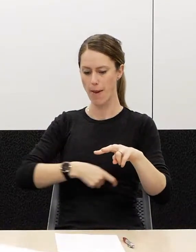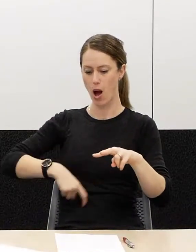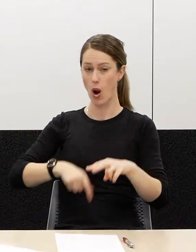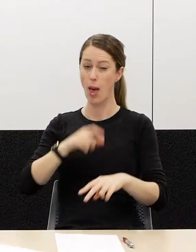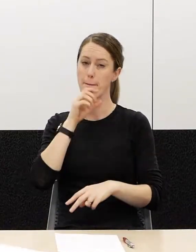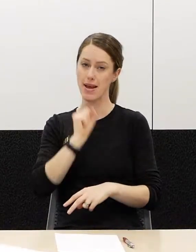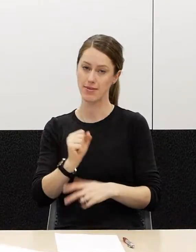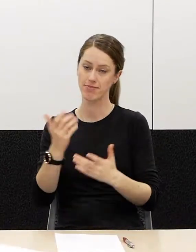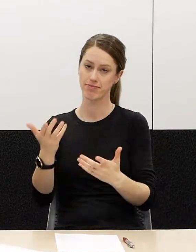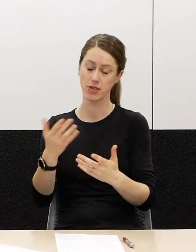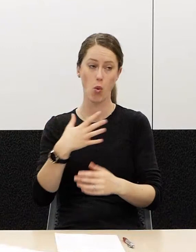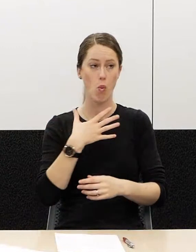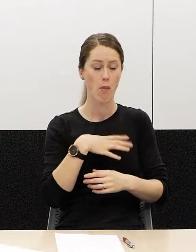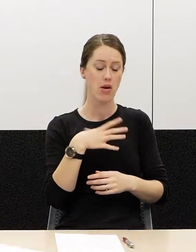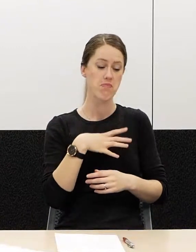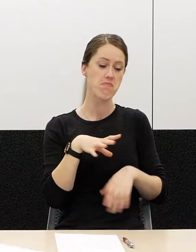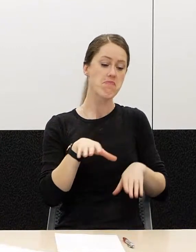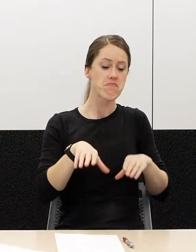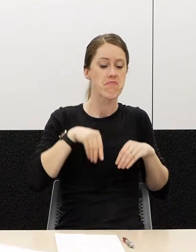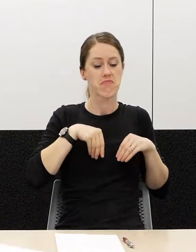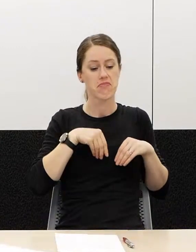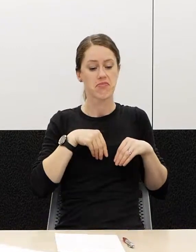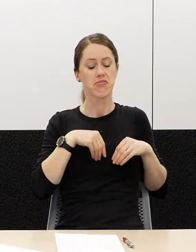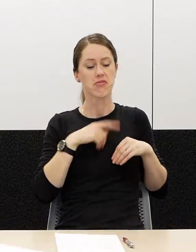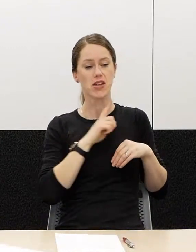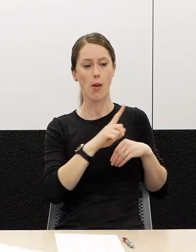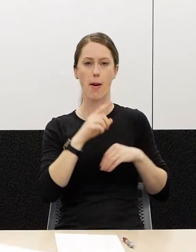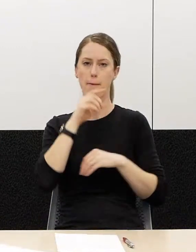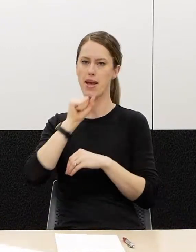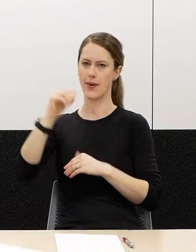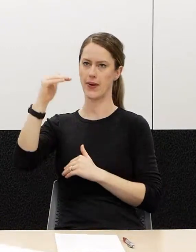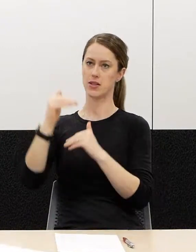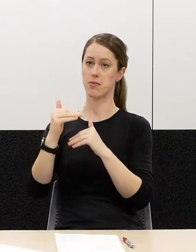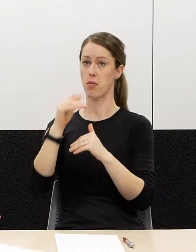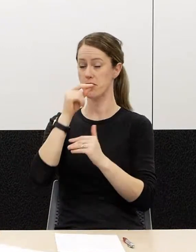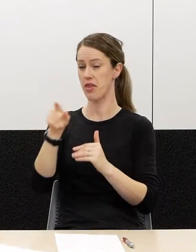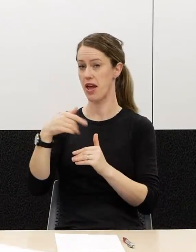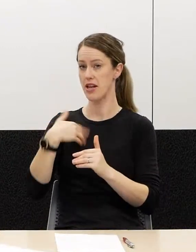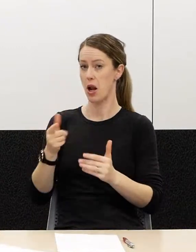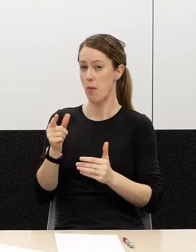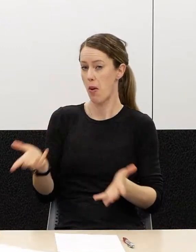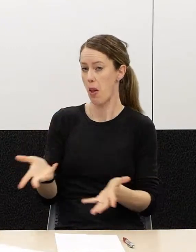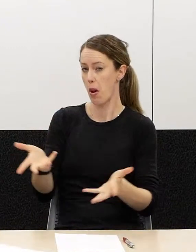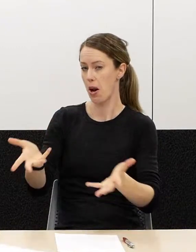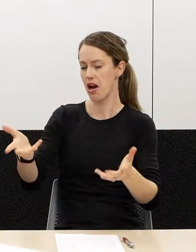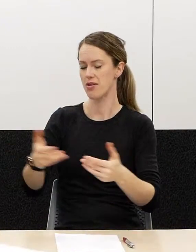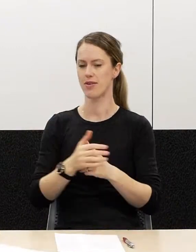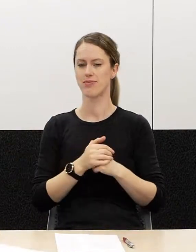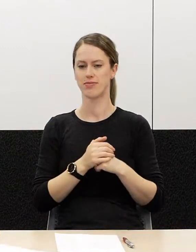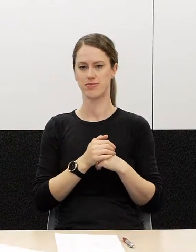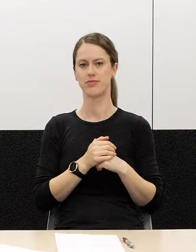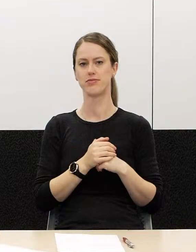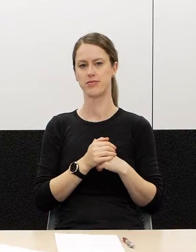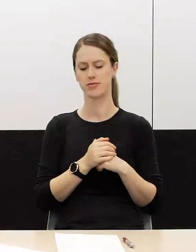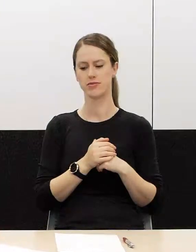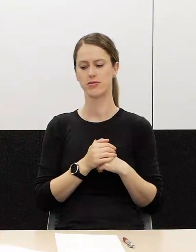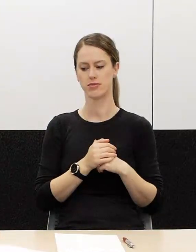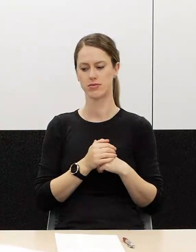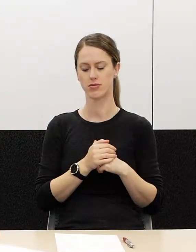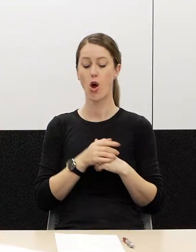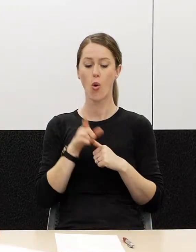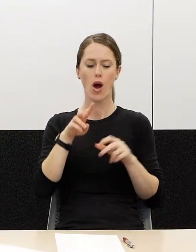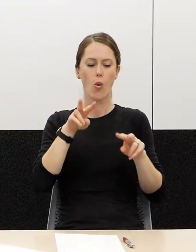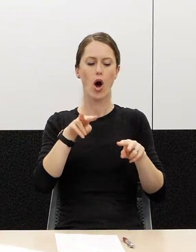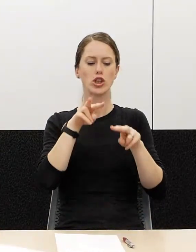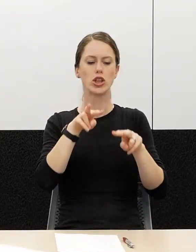men. Women tend to be better at doing that than men, so they might need a little bit of encouragement as well. So we're definitely